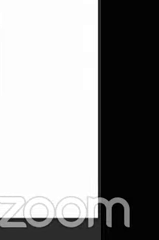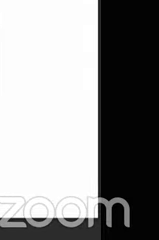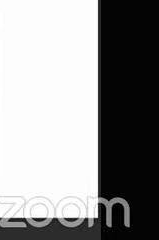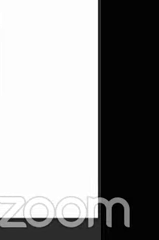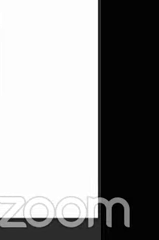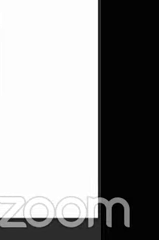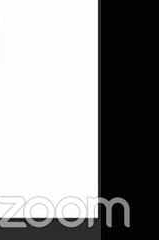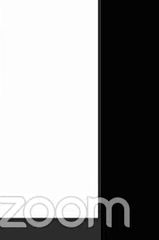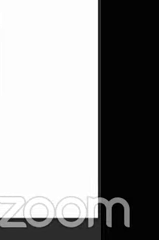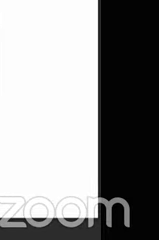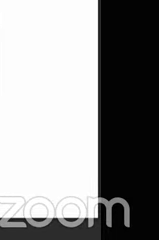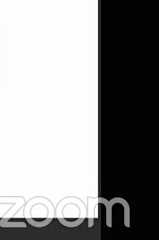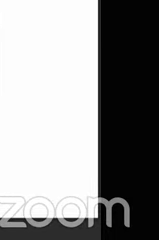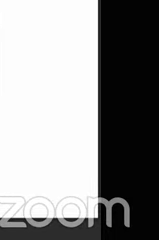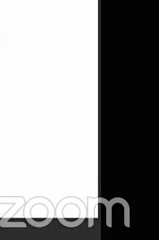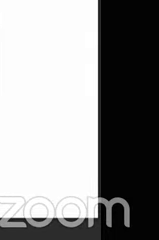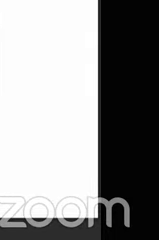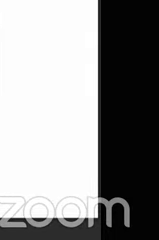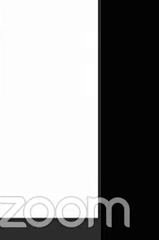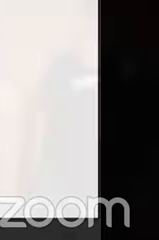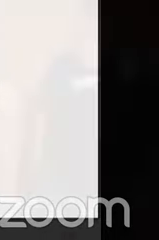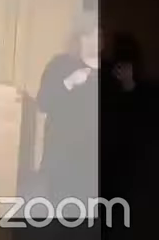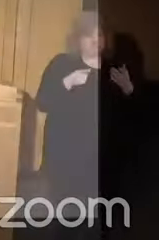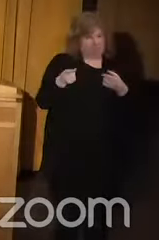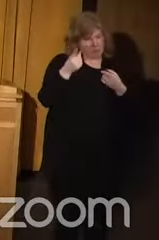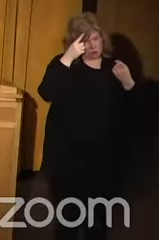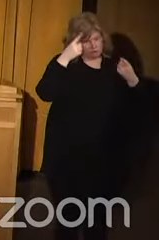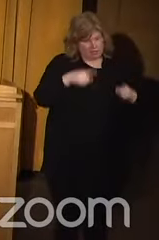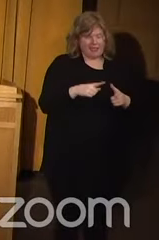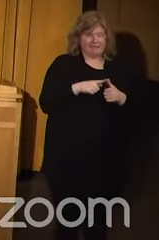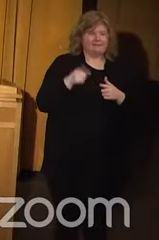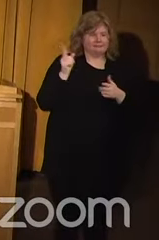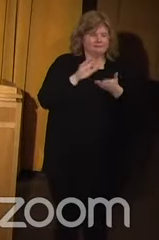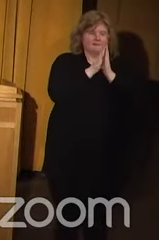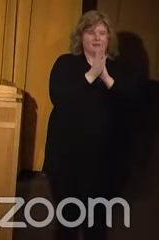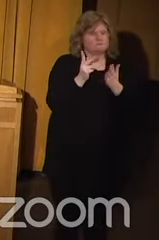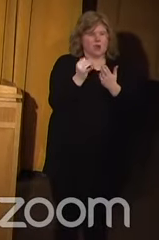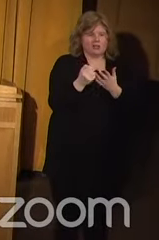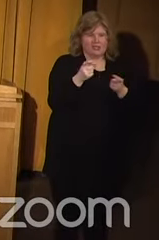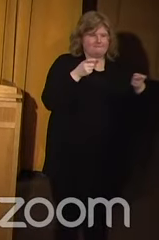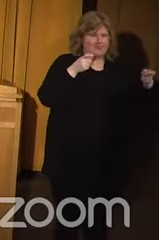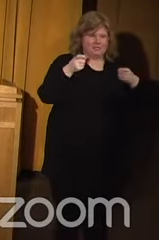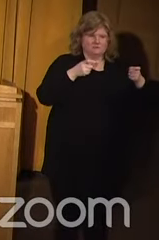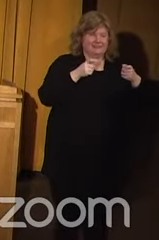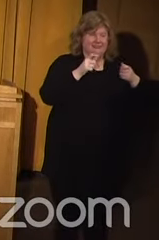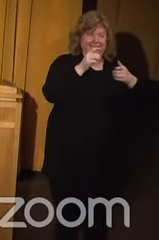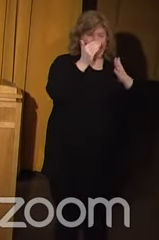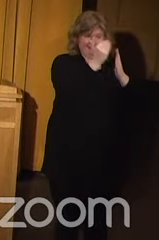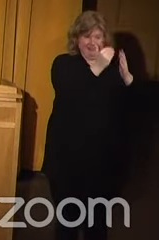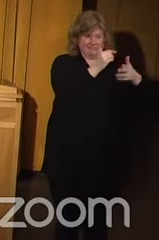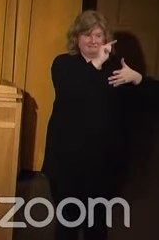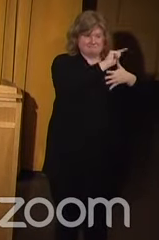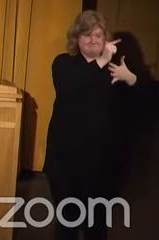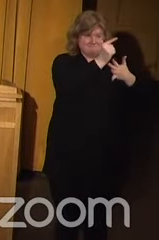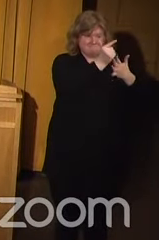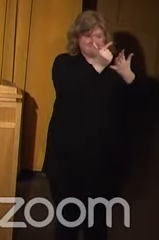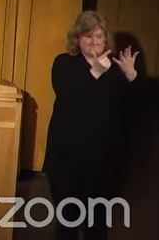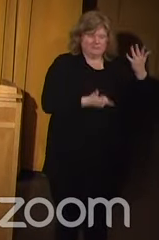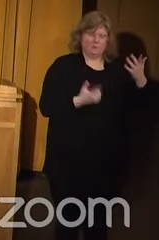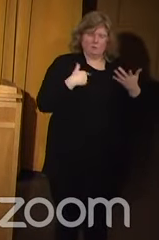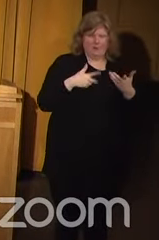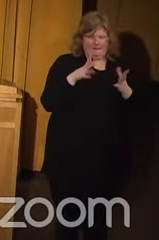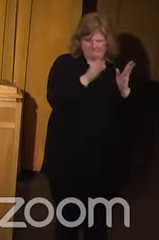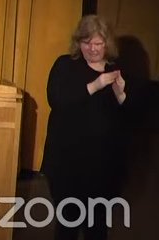we expect to see. Ultimately, they agree. And then this is project management. We work down the list. We meet regularly. We